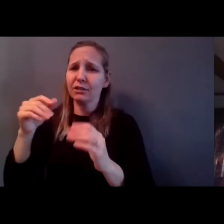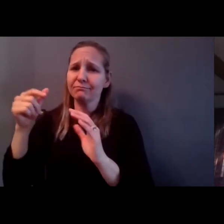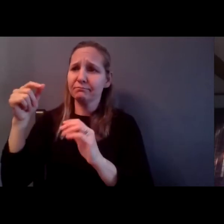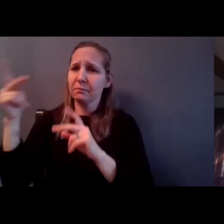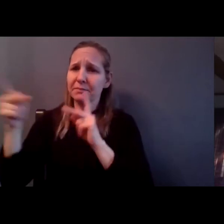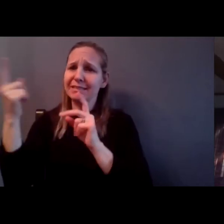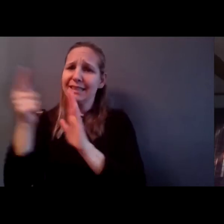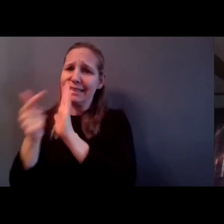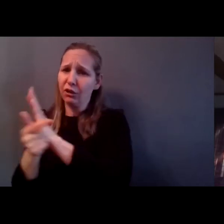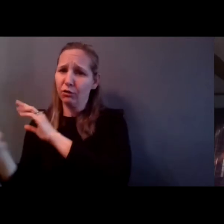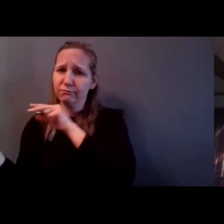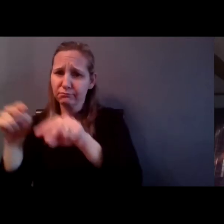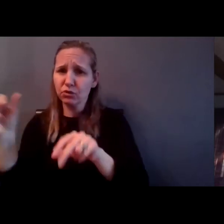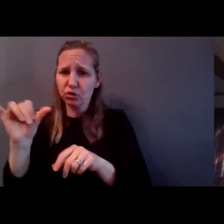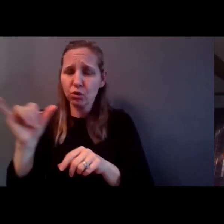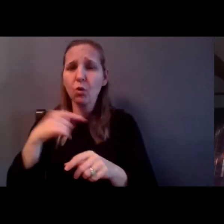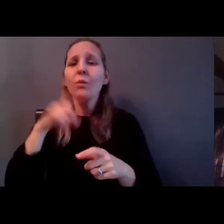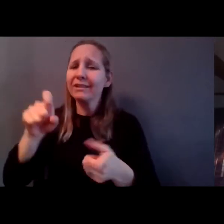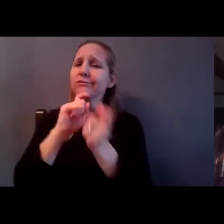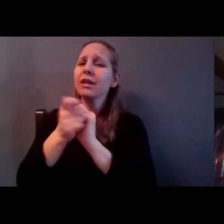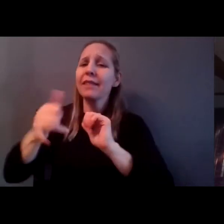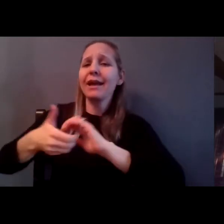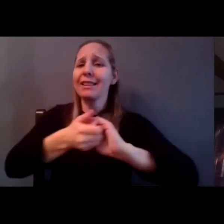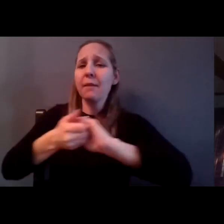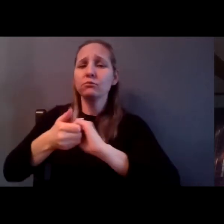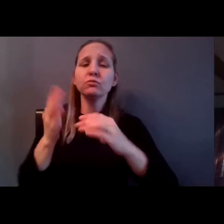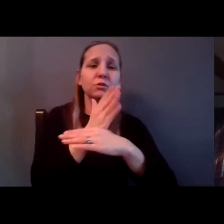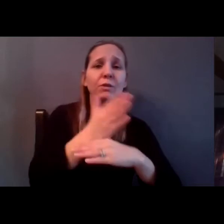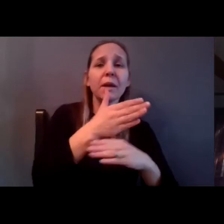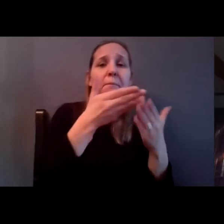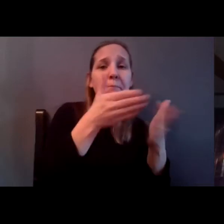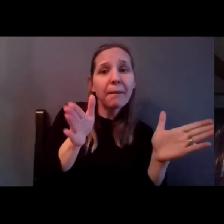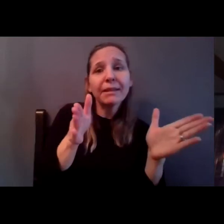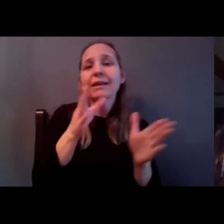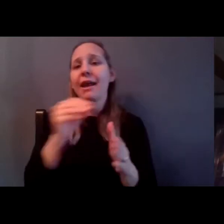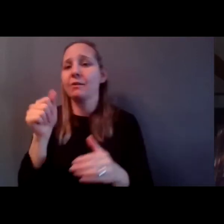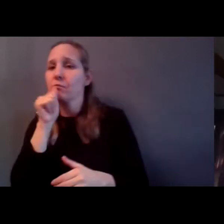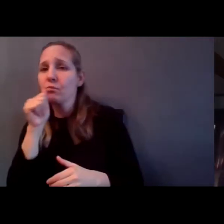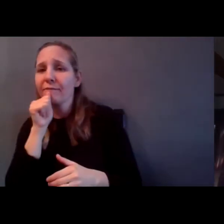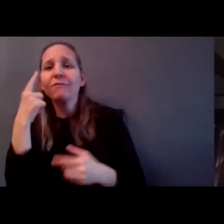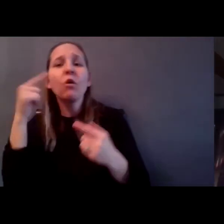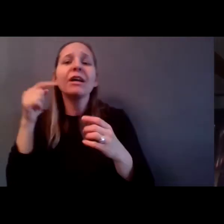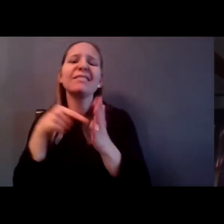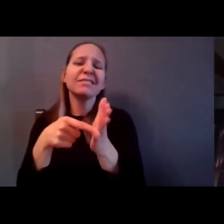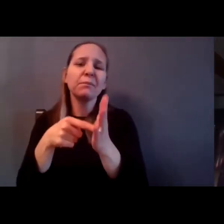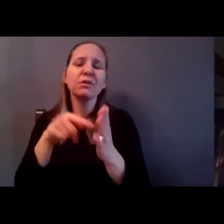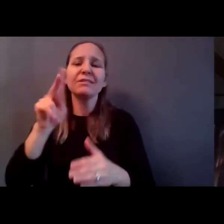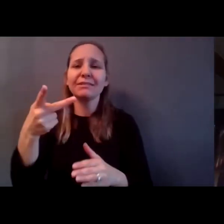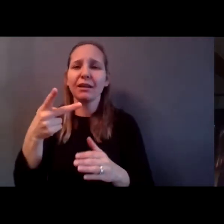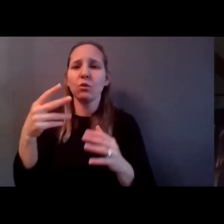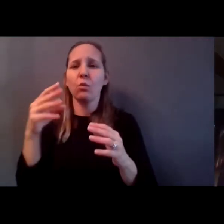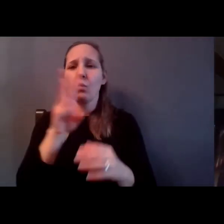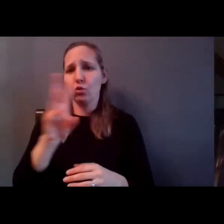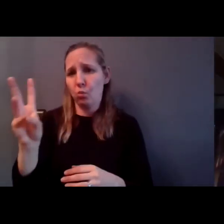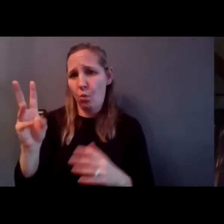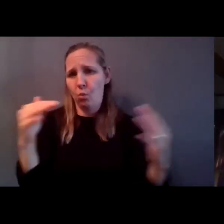change through collaboration between the public and the private sectors, like during the Second World War. Recognizing and acting on the fact that the